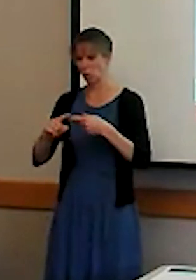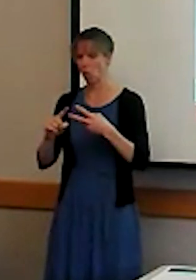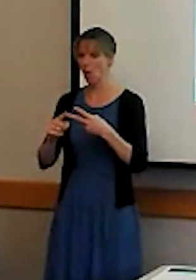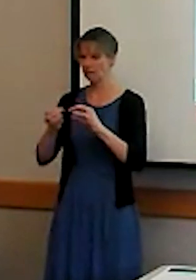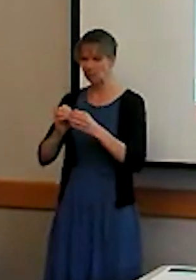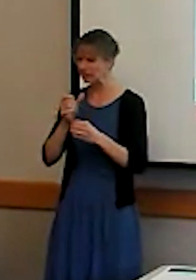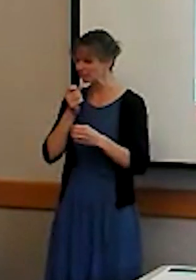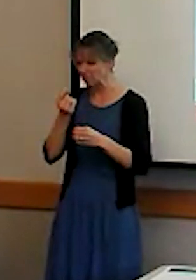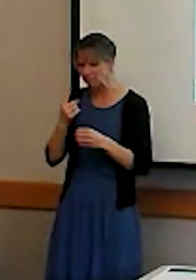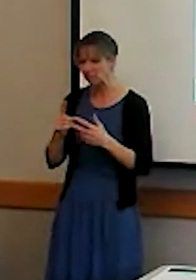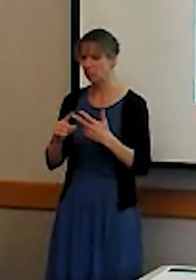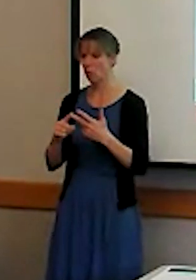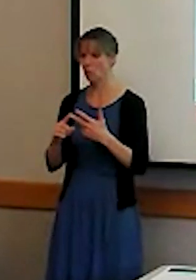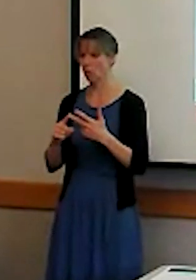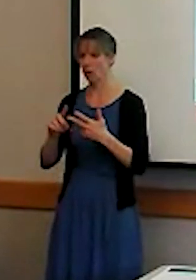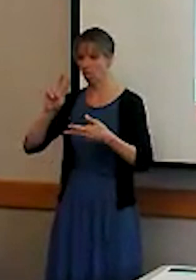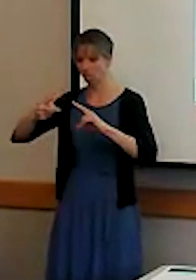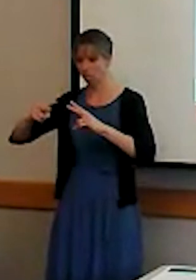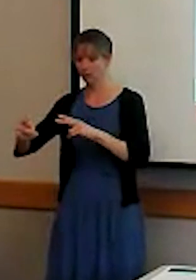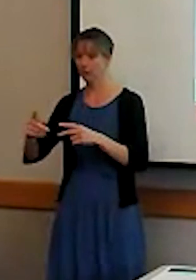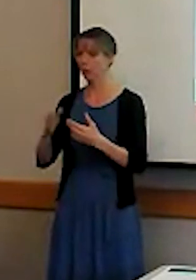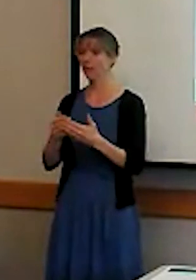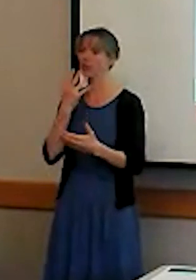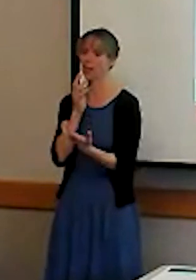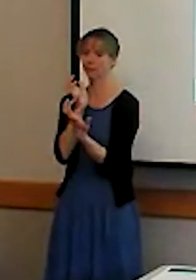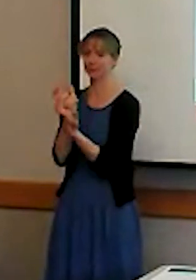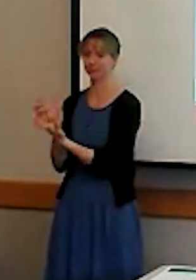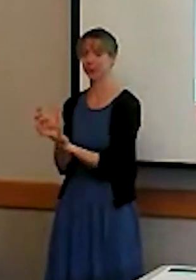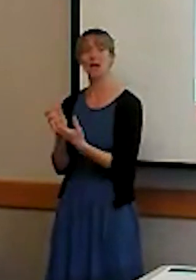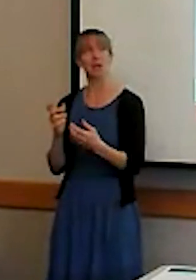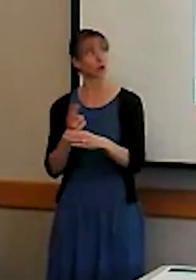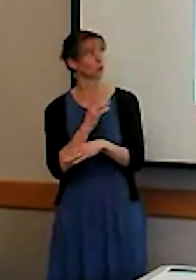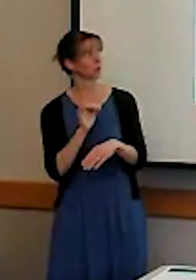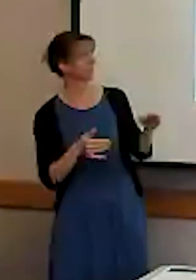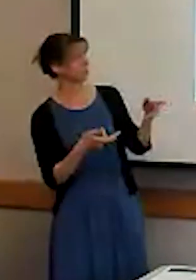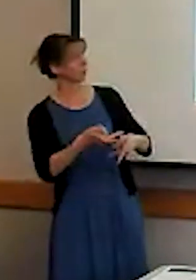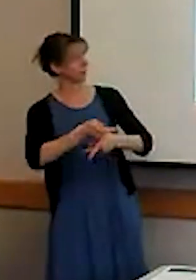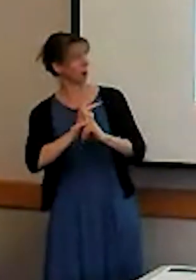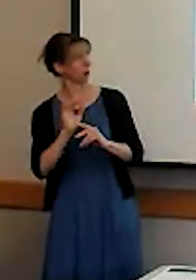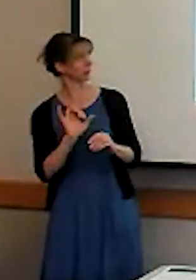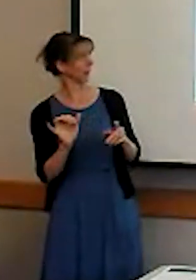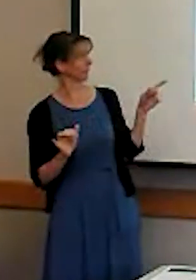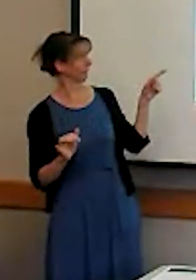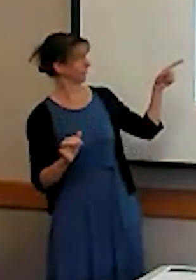numbers or dysgraphia, everything's color-coded. And this is something you can also borrow.